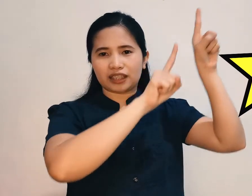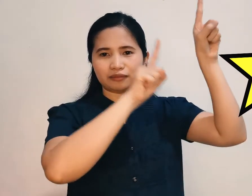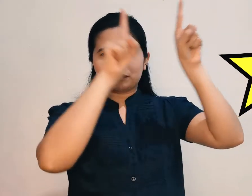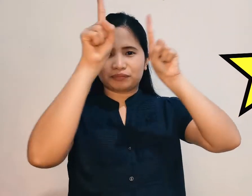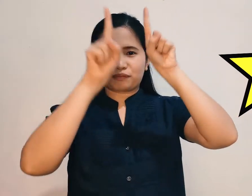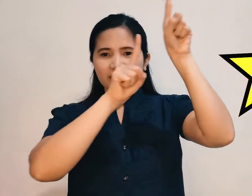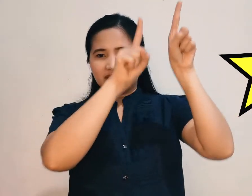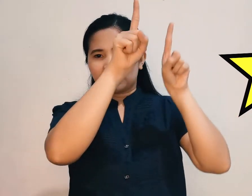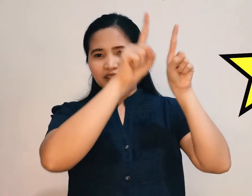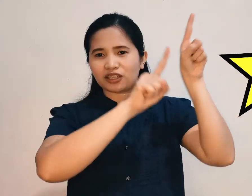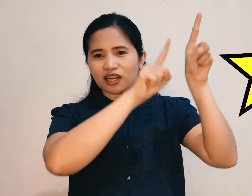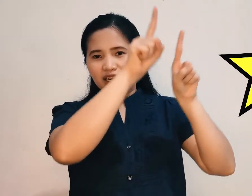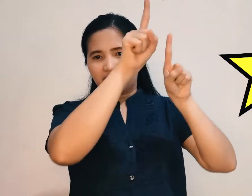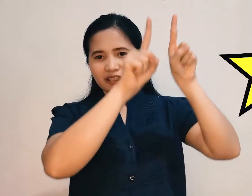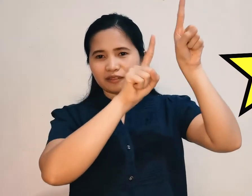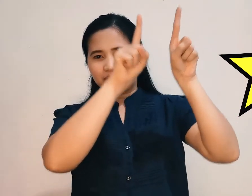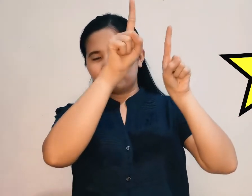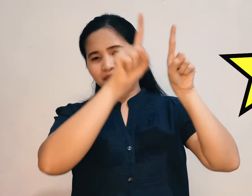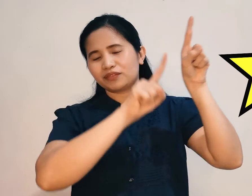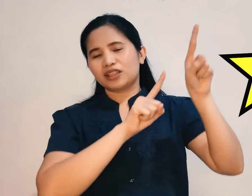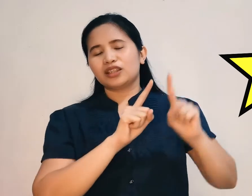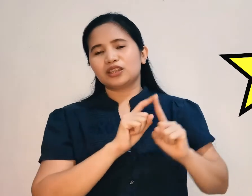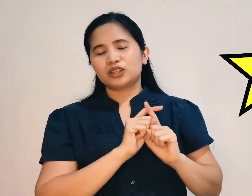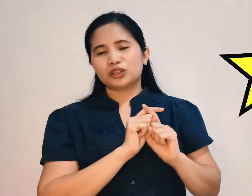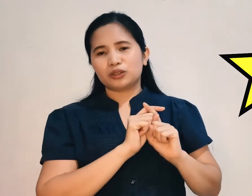yan. Star. So